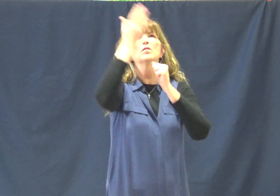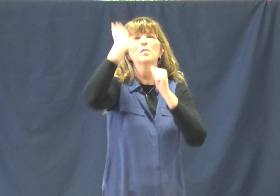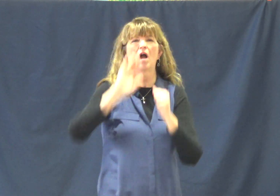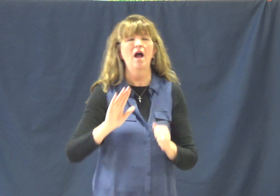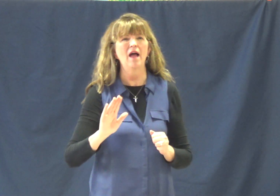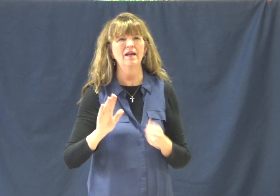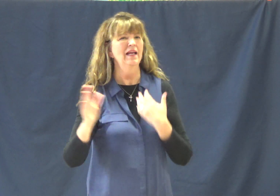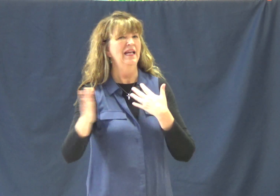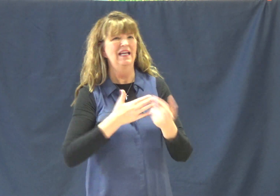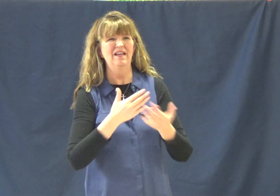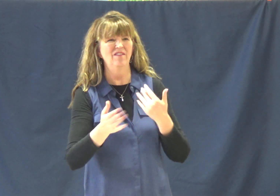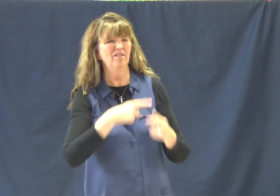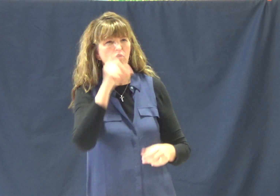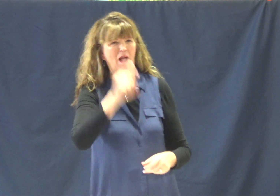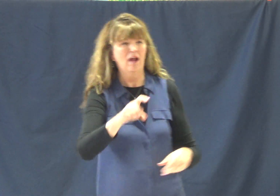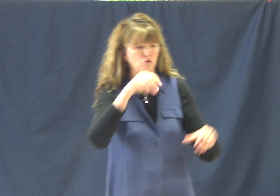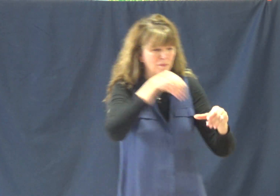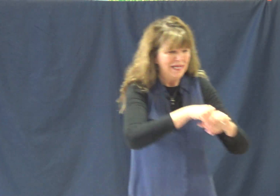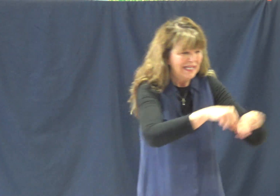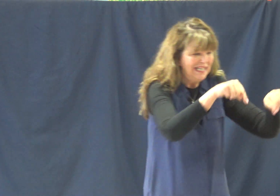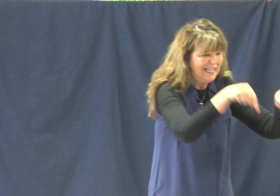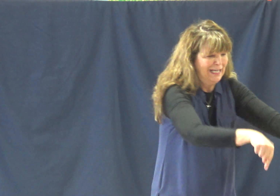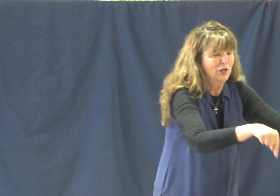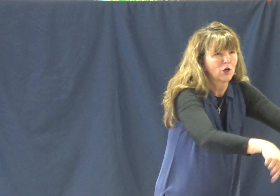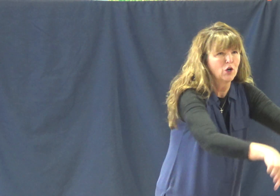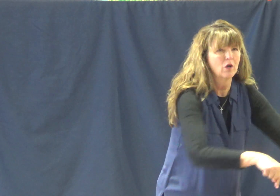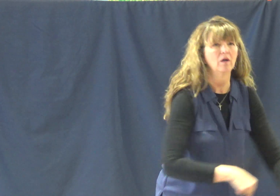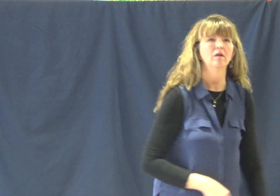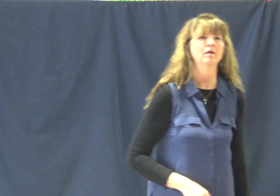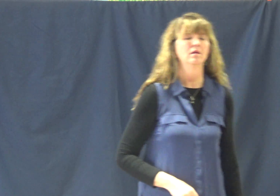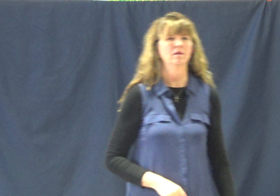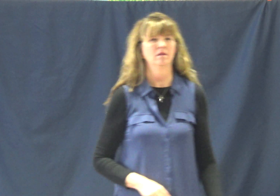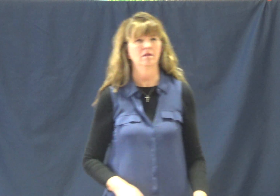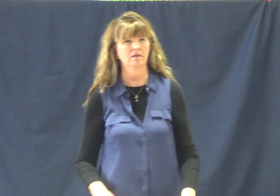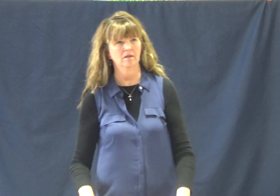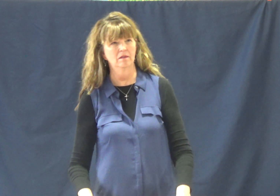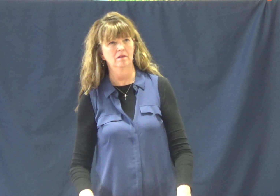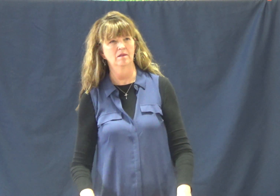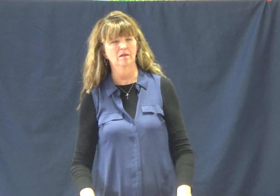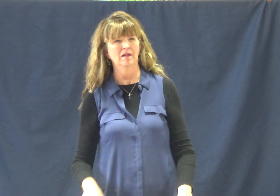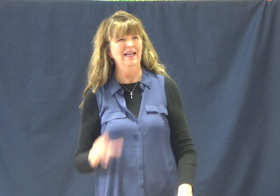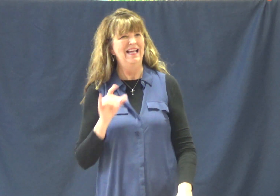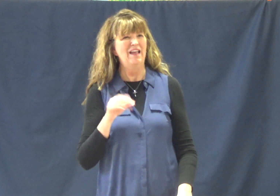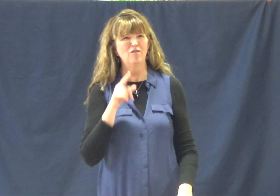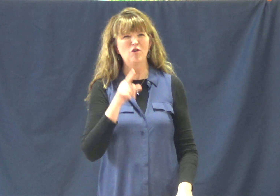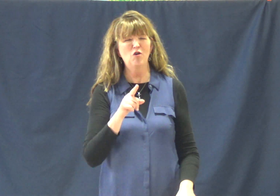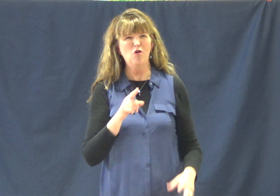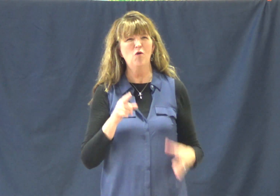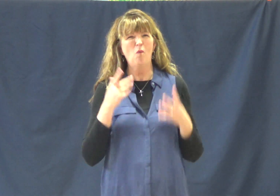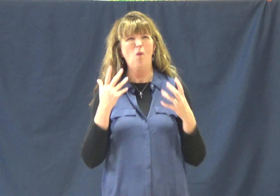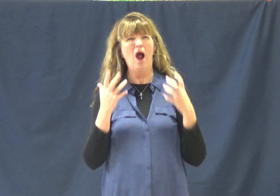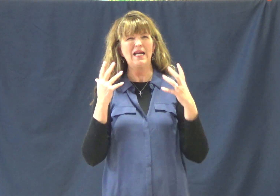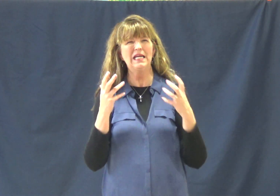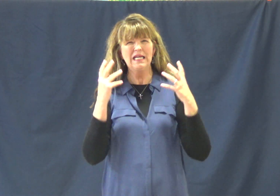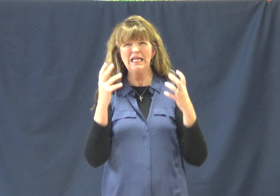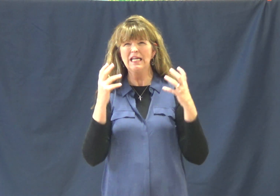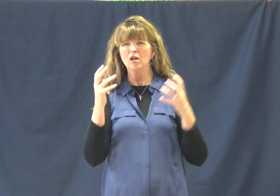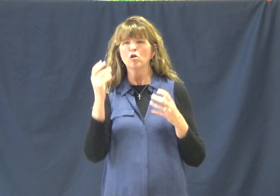happy to worship Him. Even if you have to worship Him, it's here.